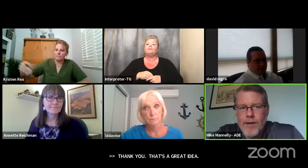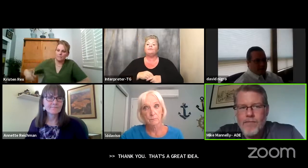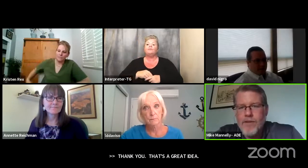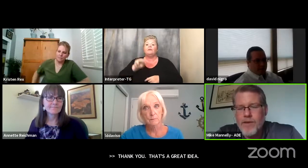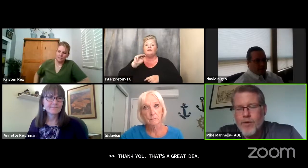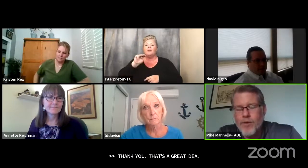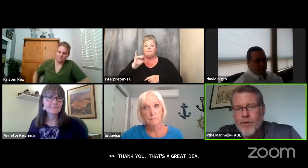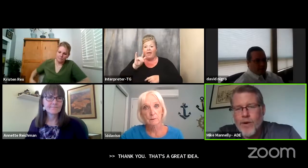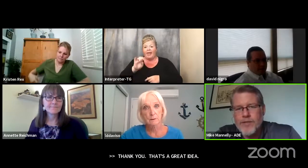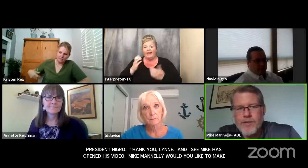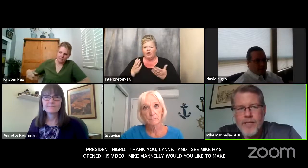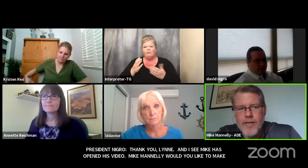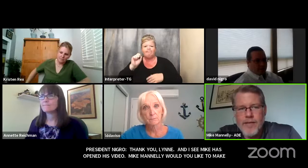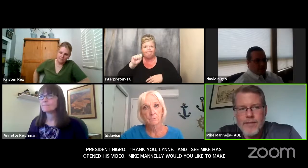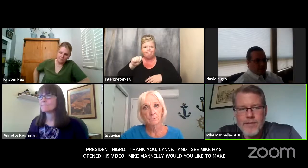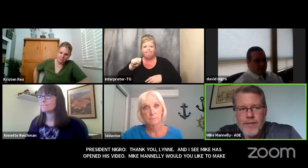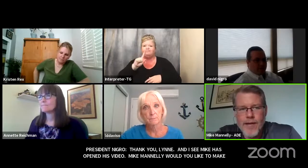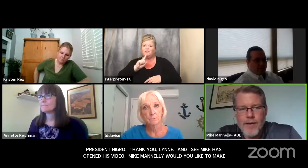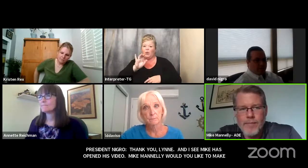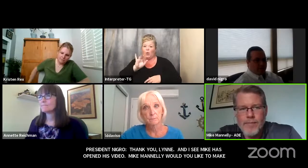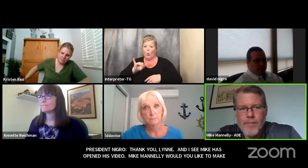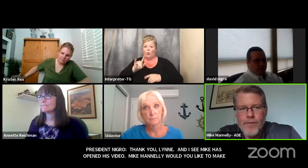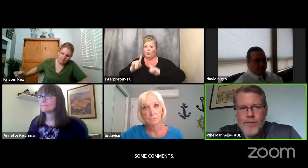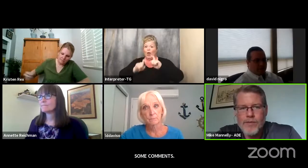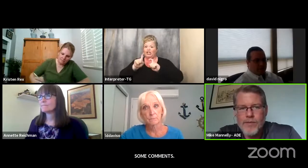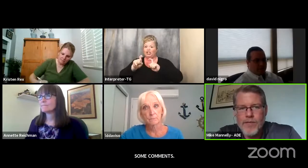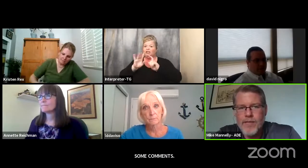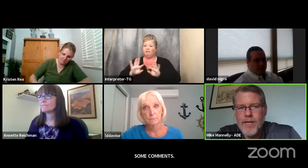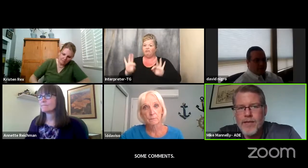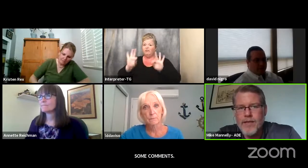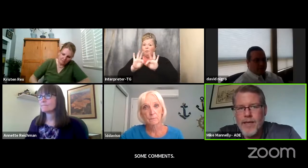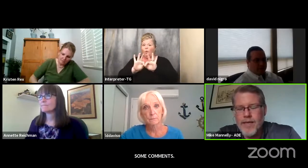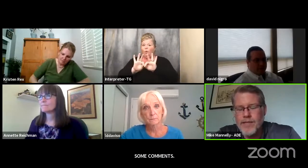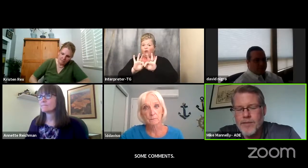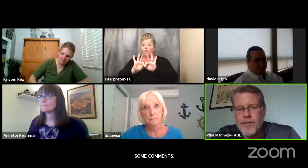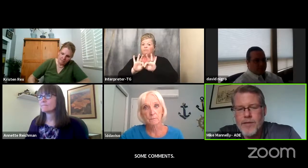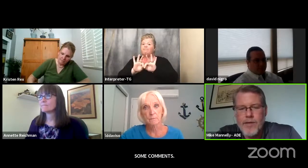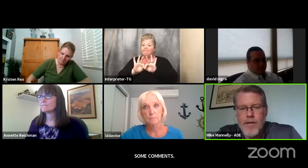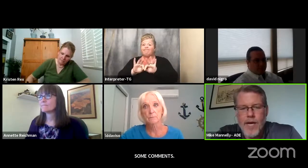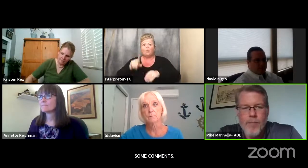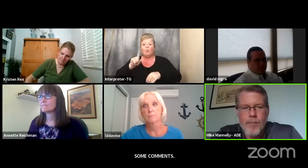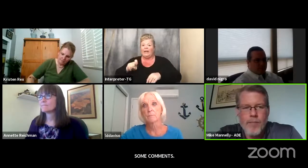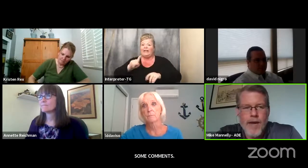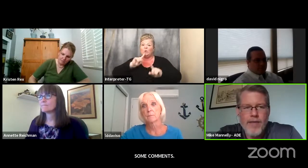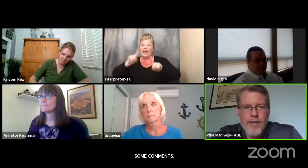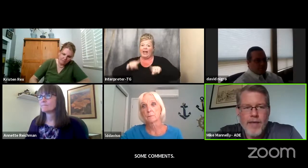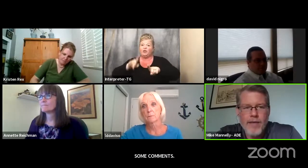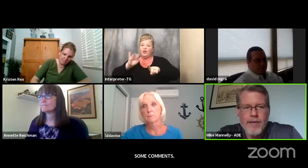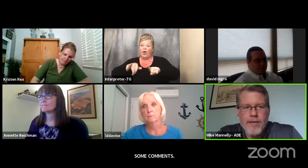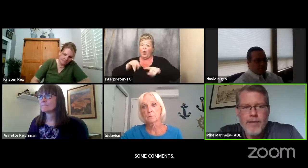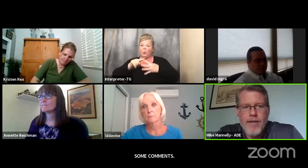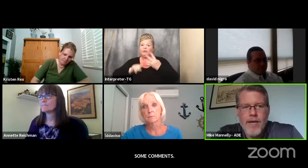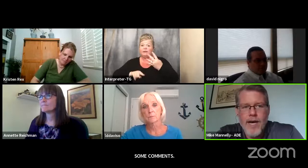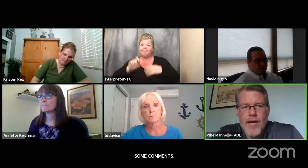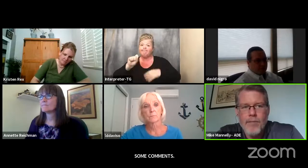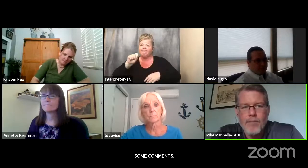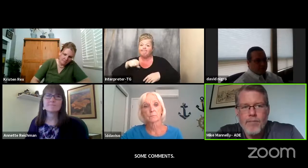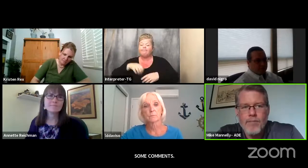Those are very important questions that we certainly need to answer. I think that